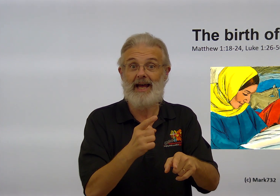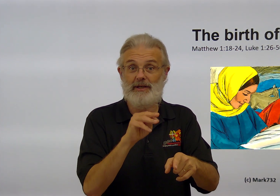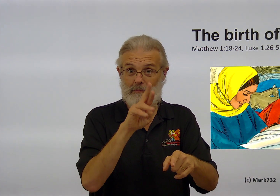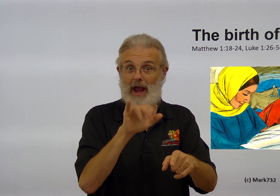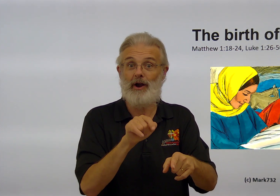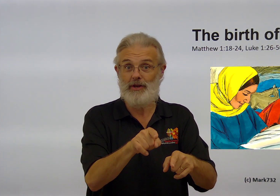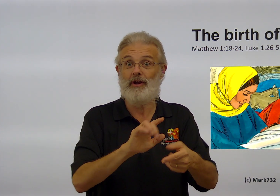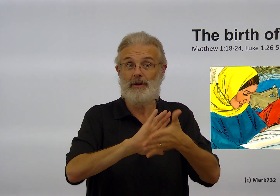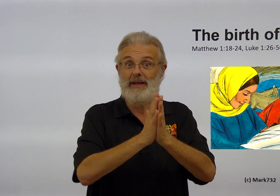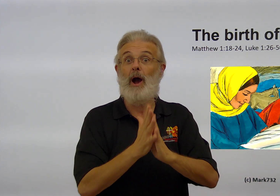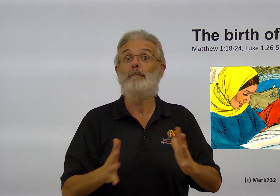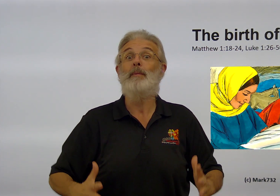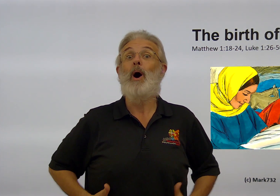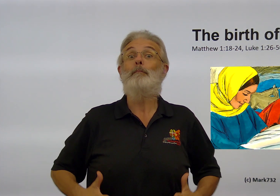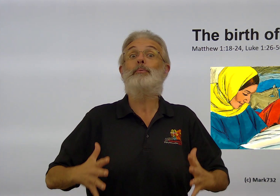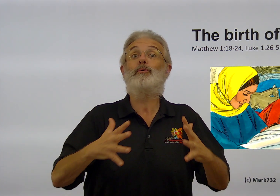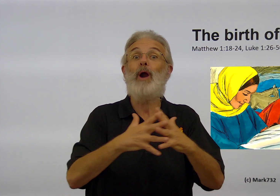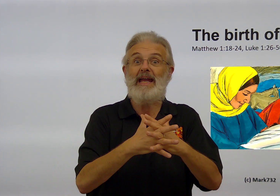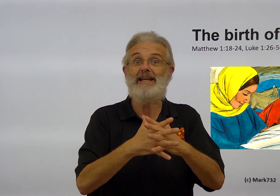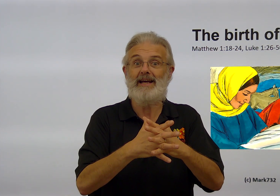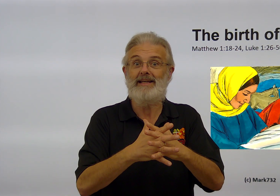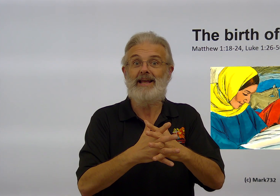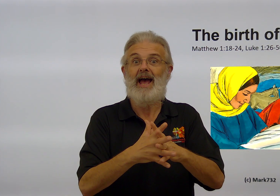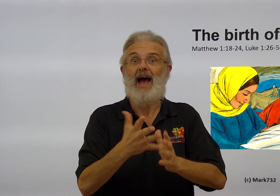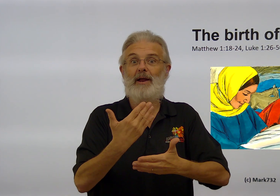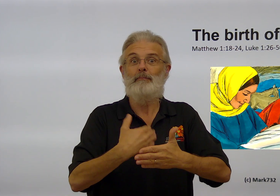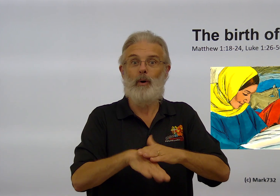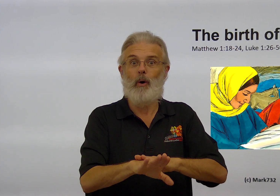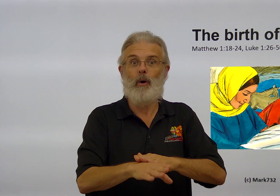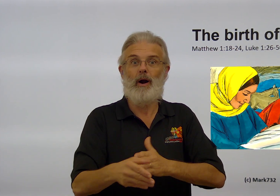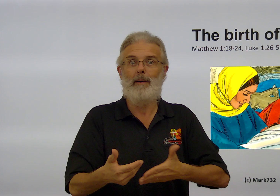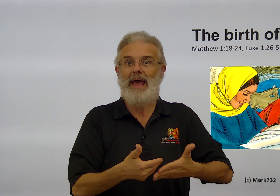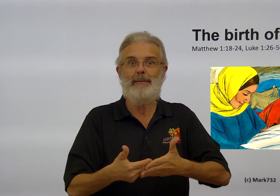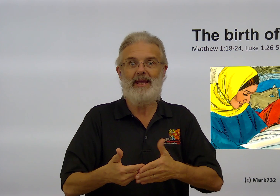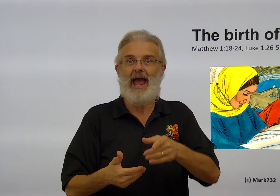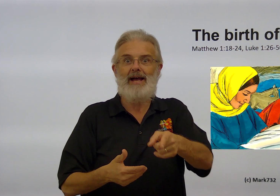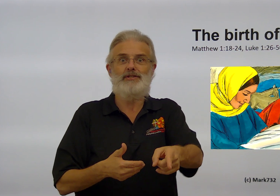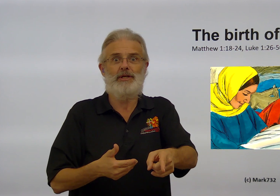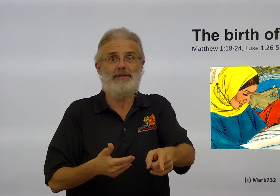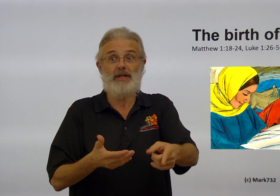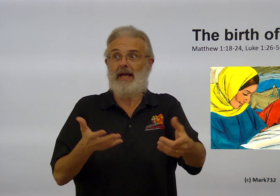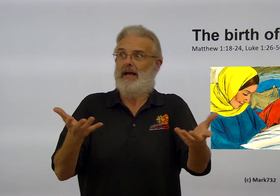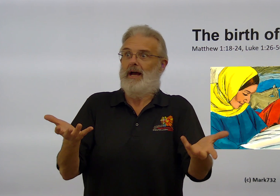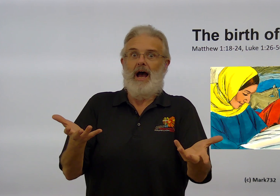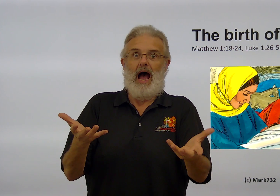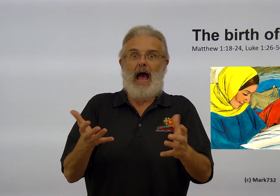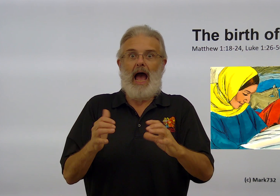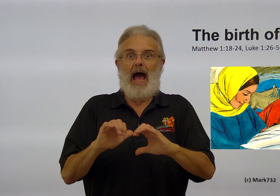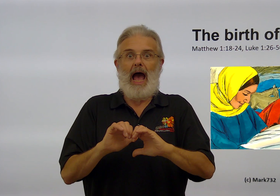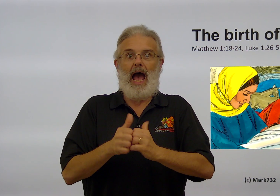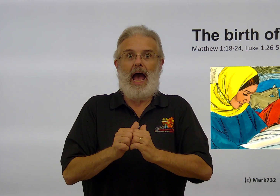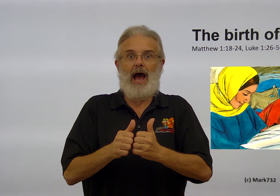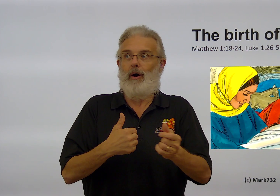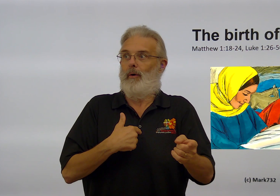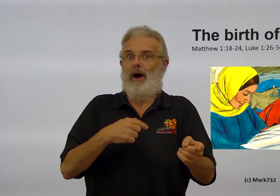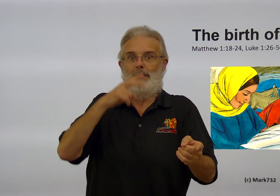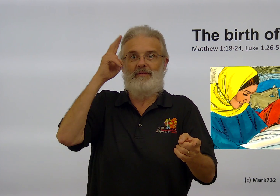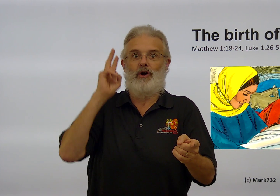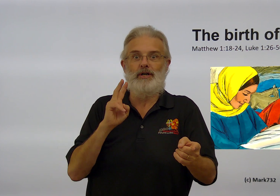to Mary, "You're going to become pregnant and bore a baby." And she was like, "How? I'm a